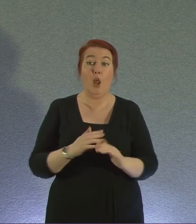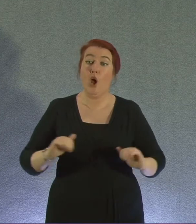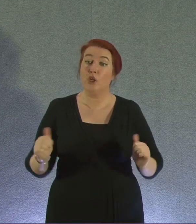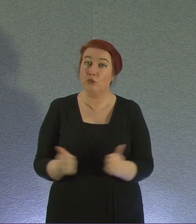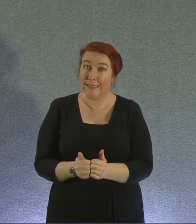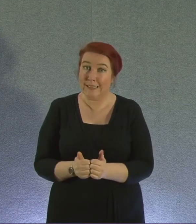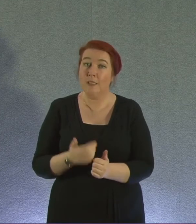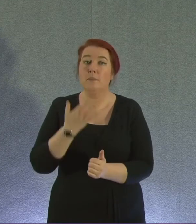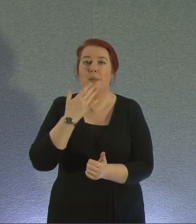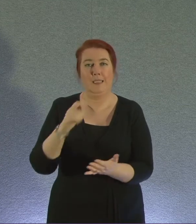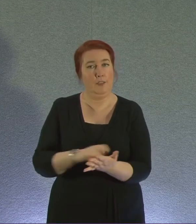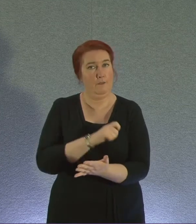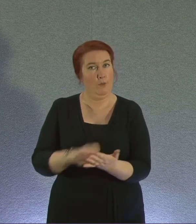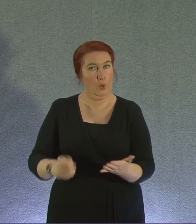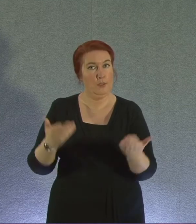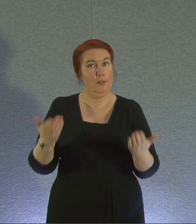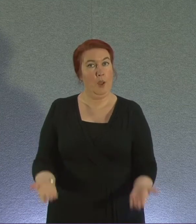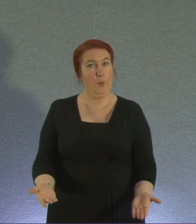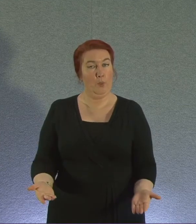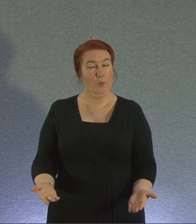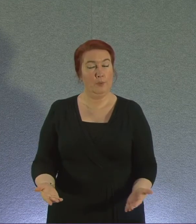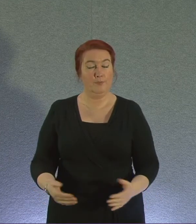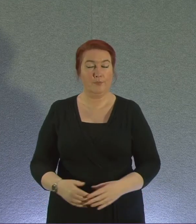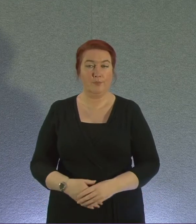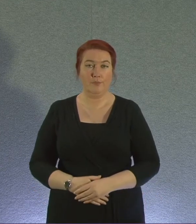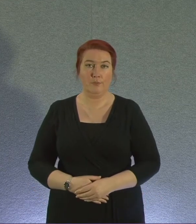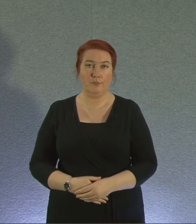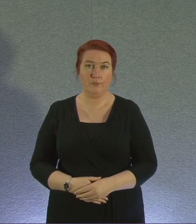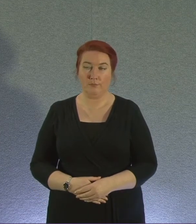should cast their votes now.